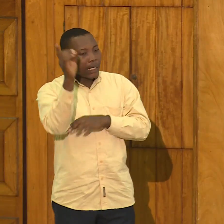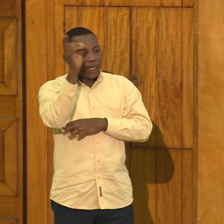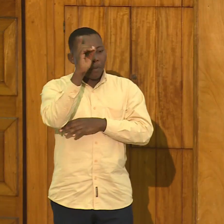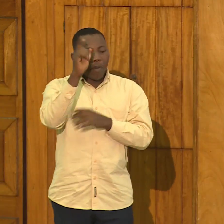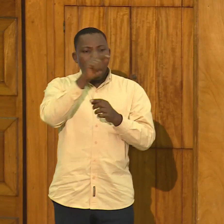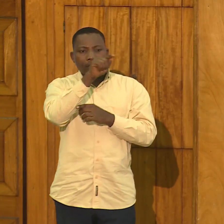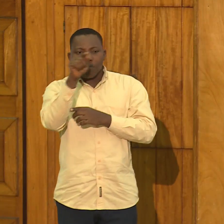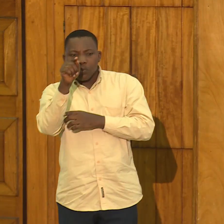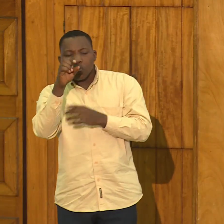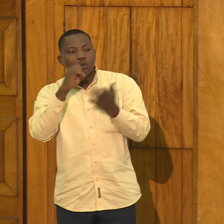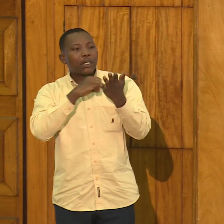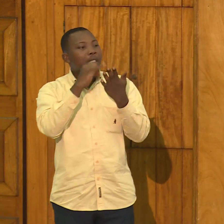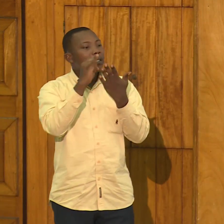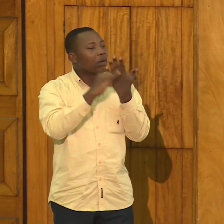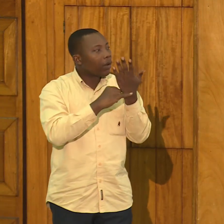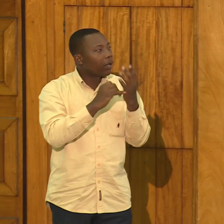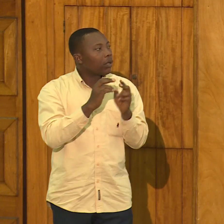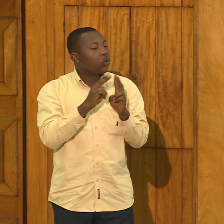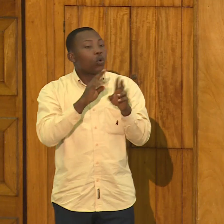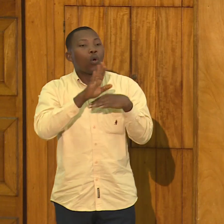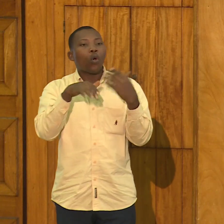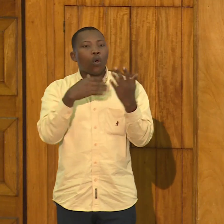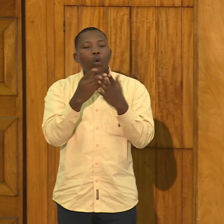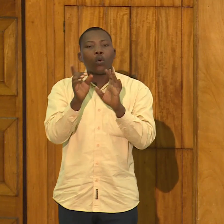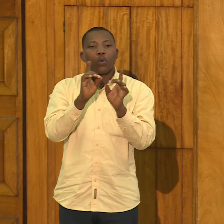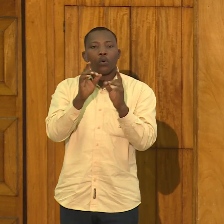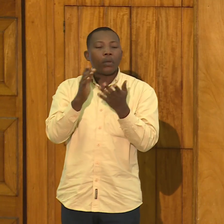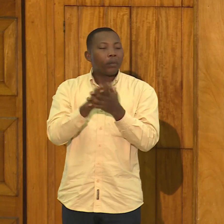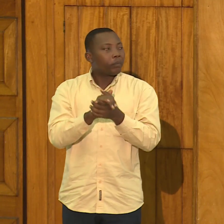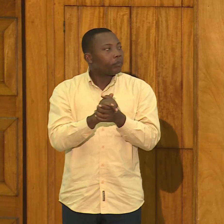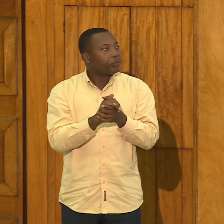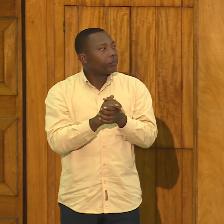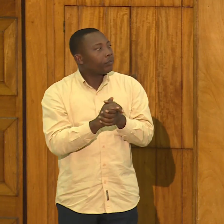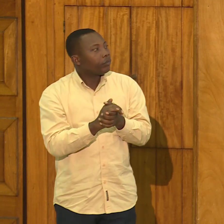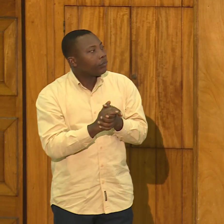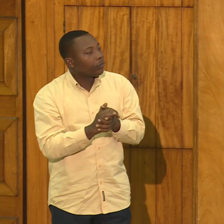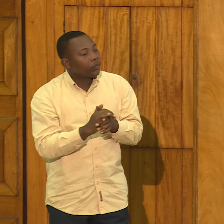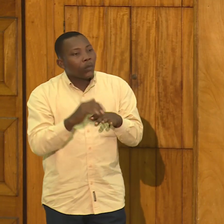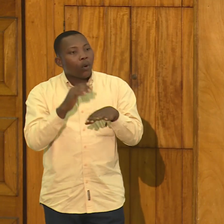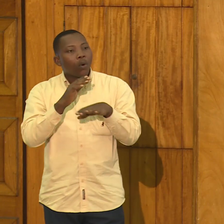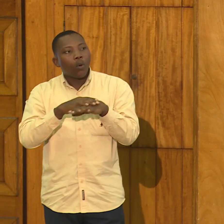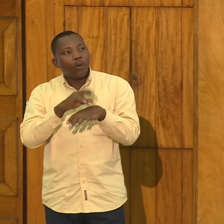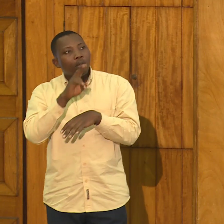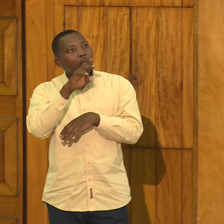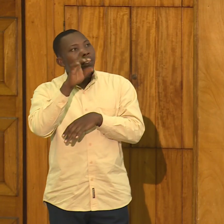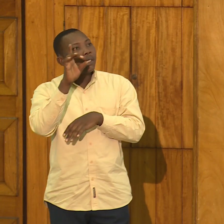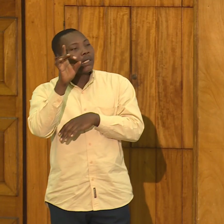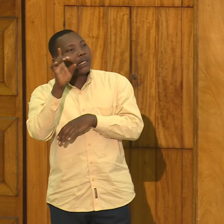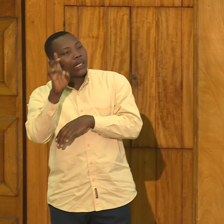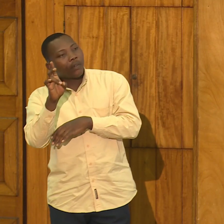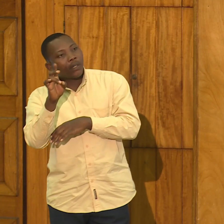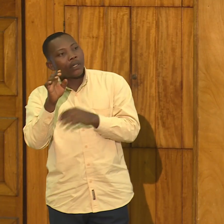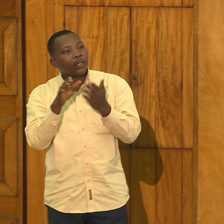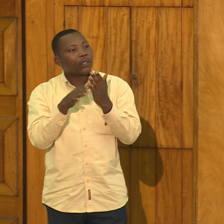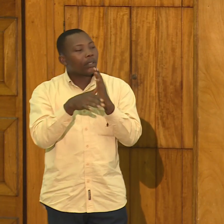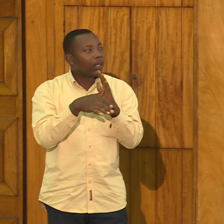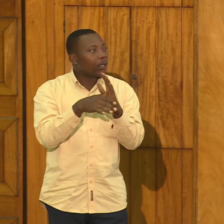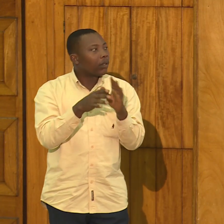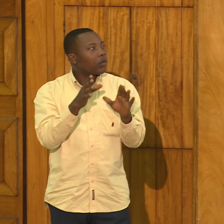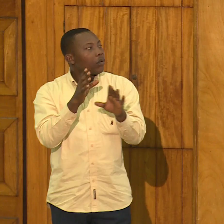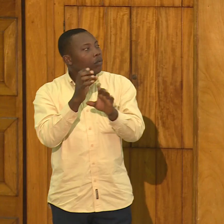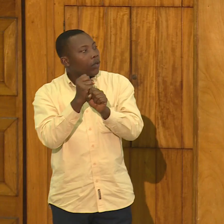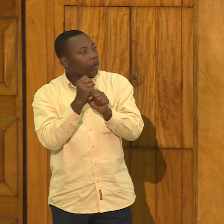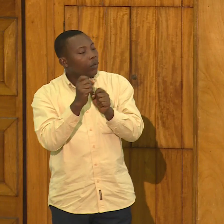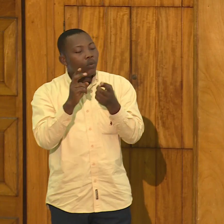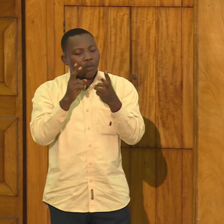the descriptive analysis was done using IBBSS version 27, and then we used regression analysis